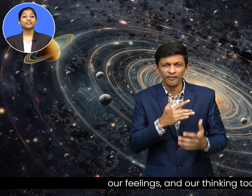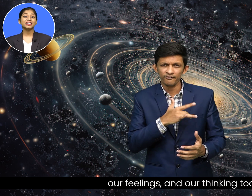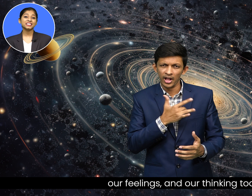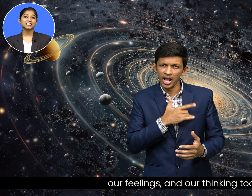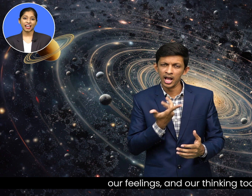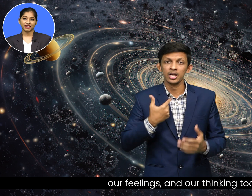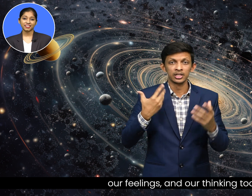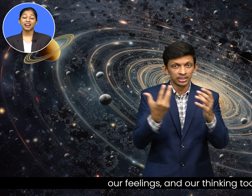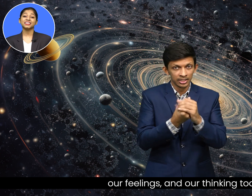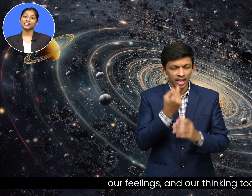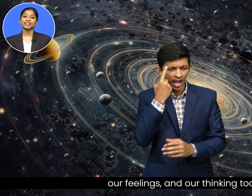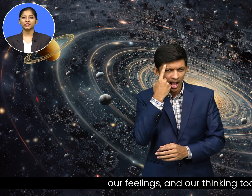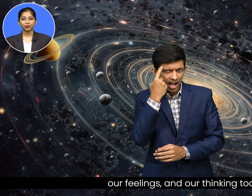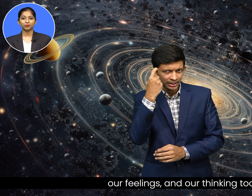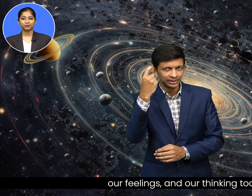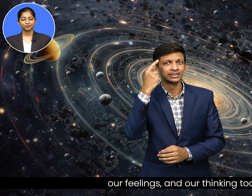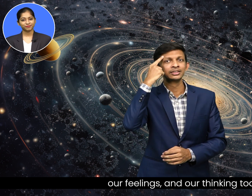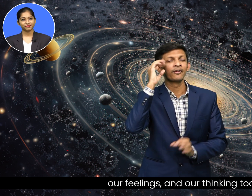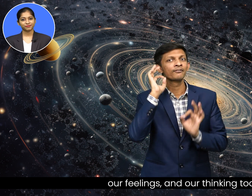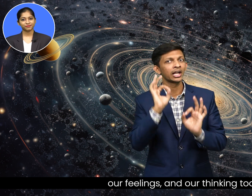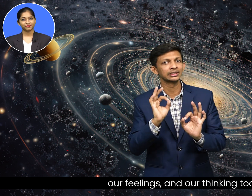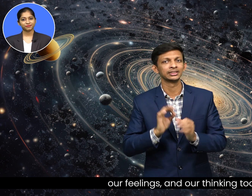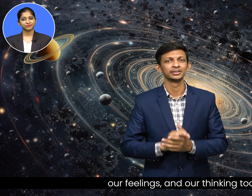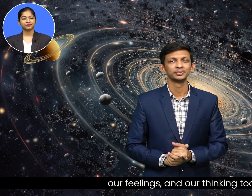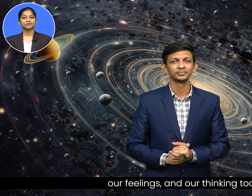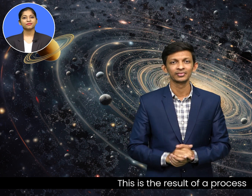our feelings and our thinking too.